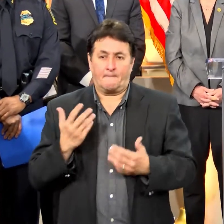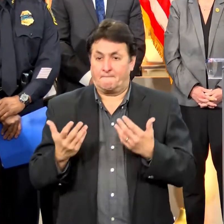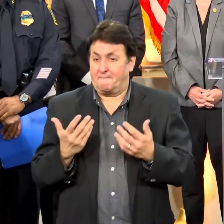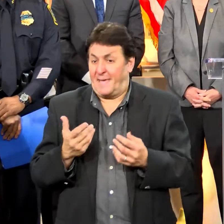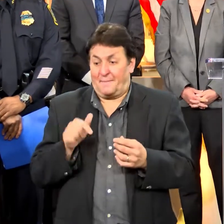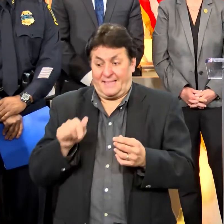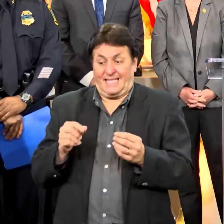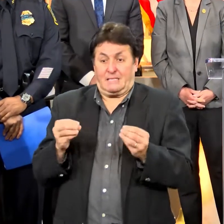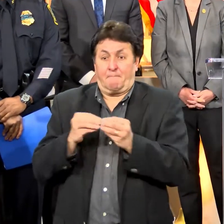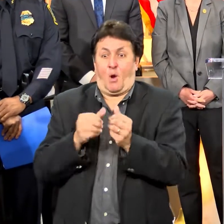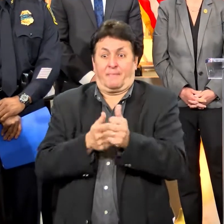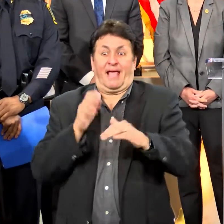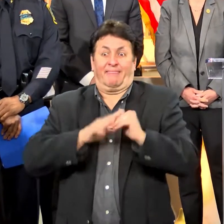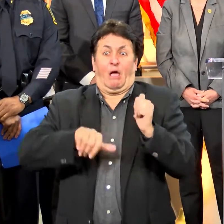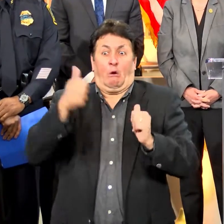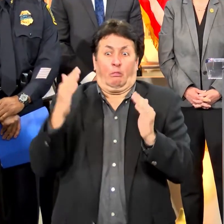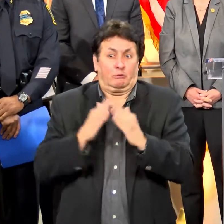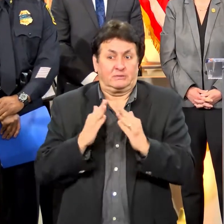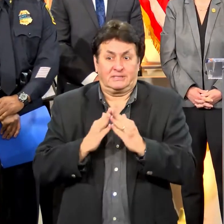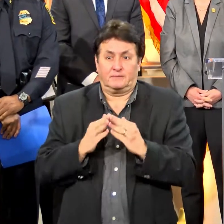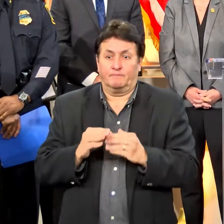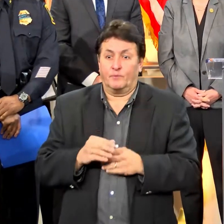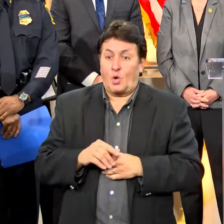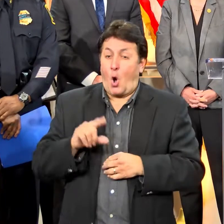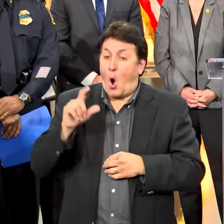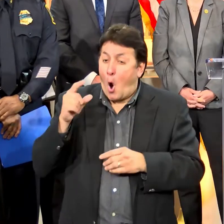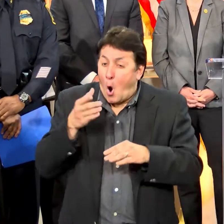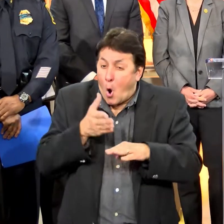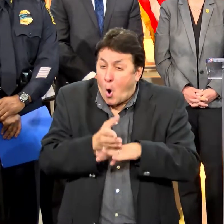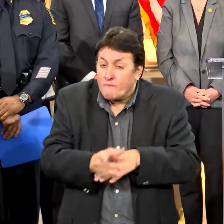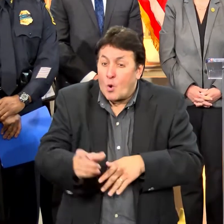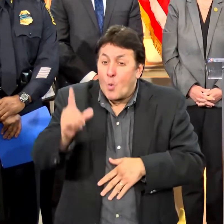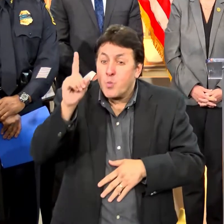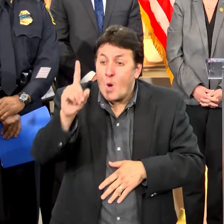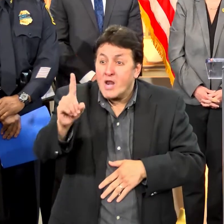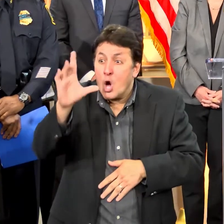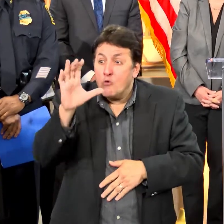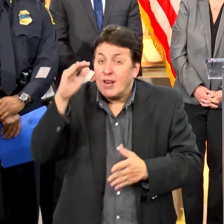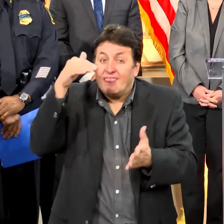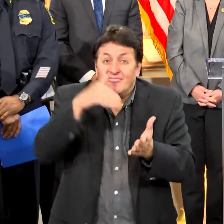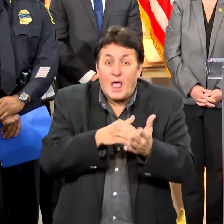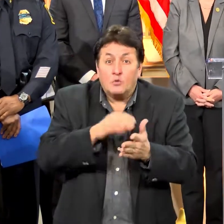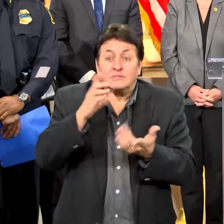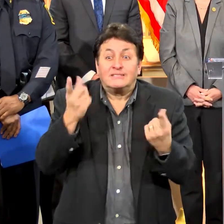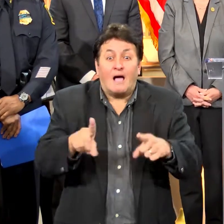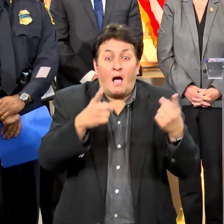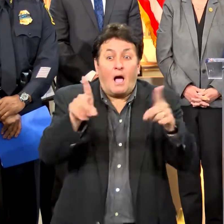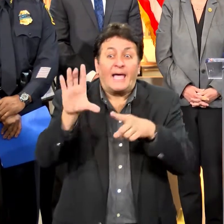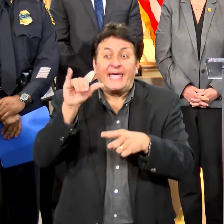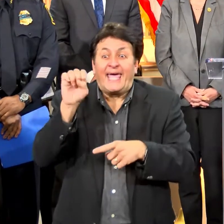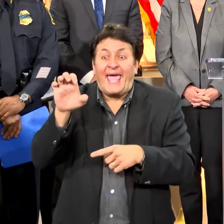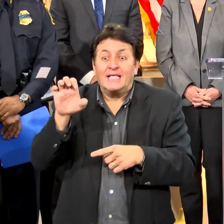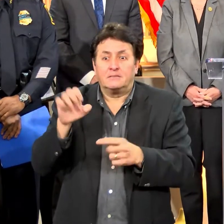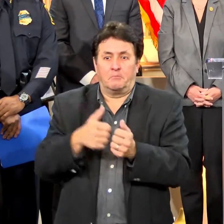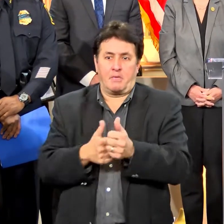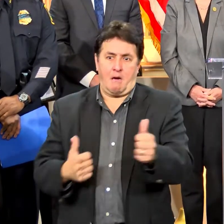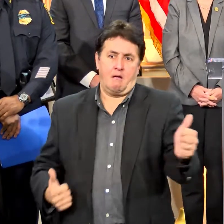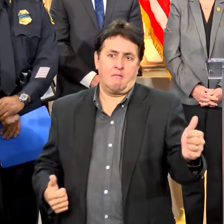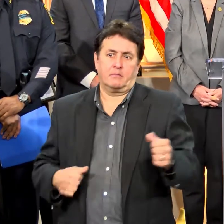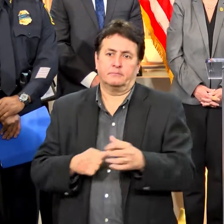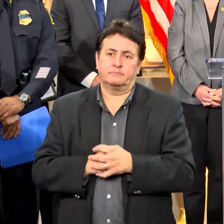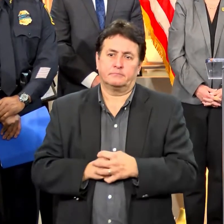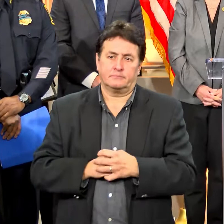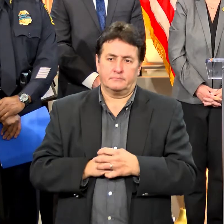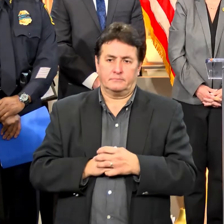than 100,000 cases. We took a look at the backlog in Manhattan Borough in New